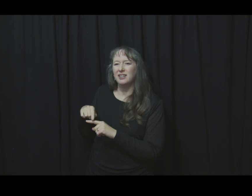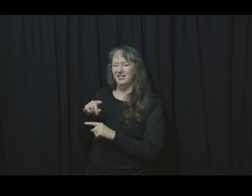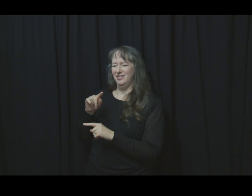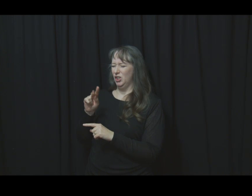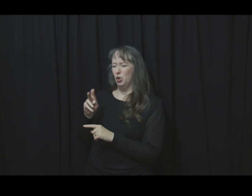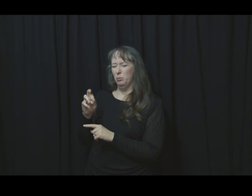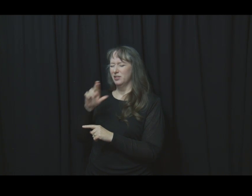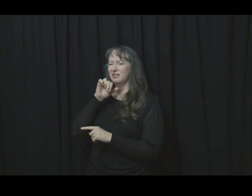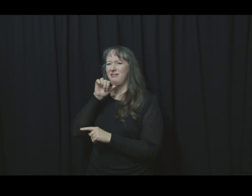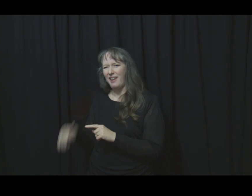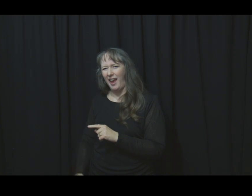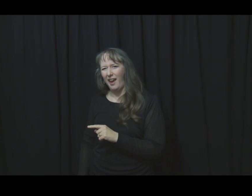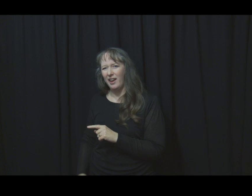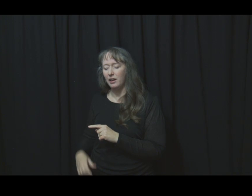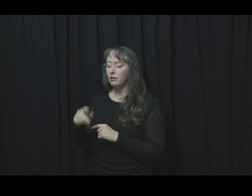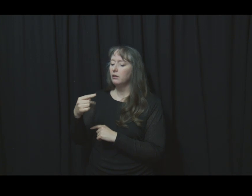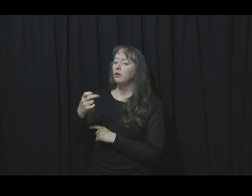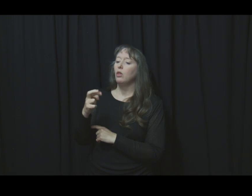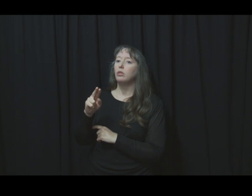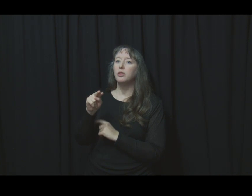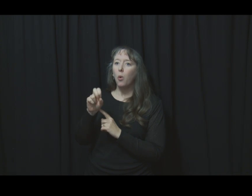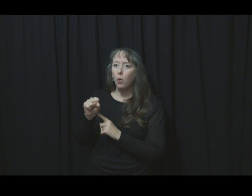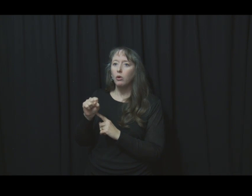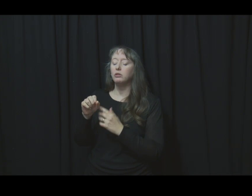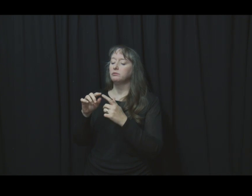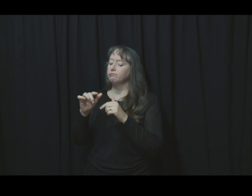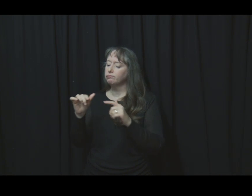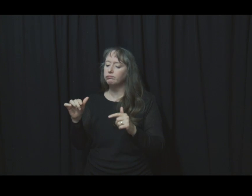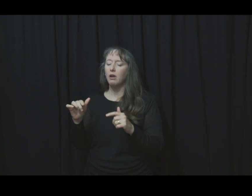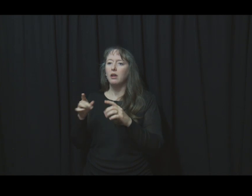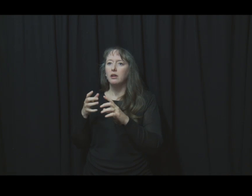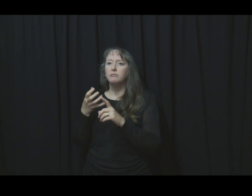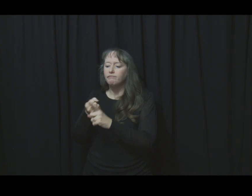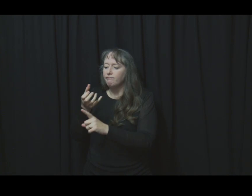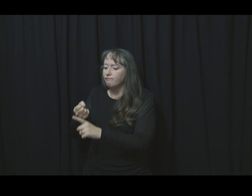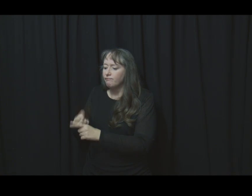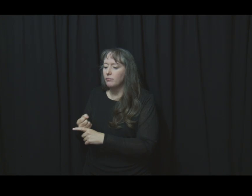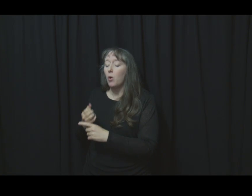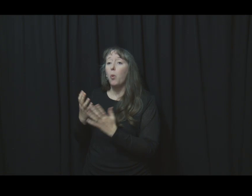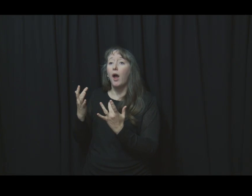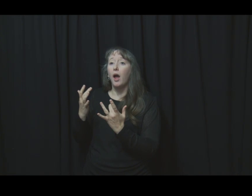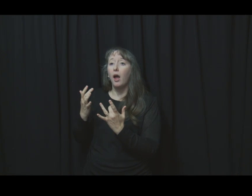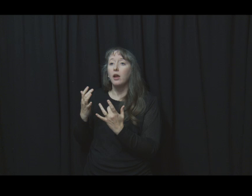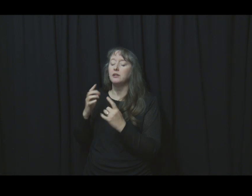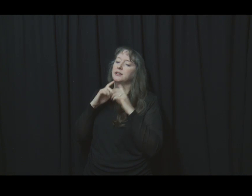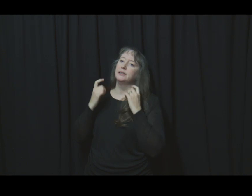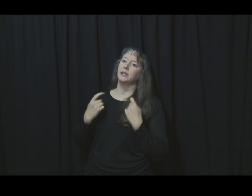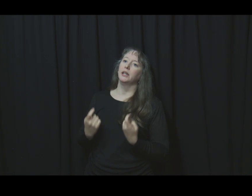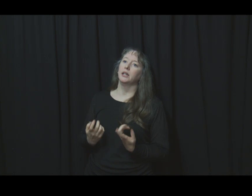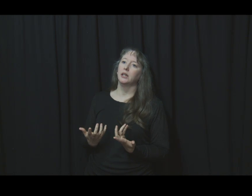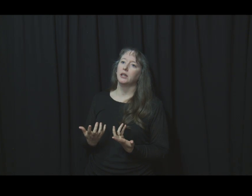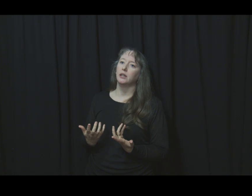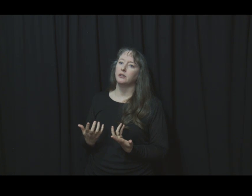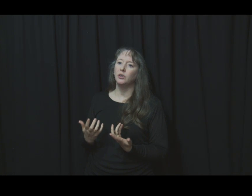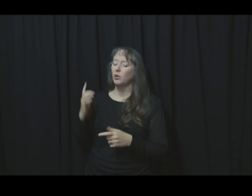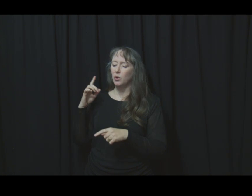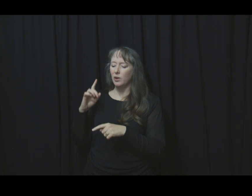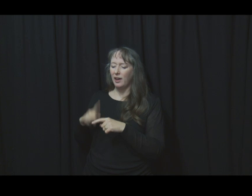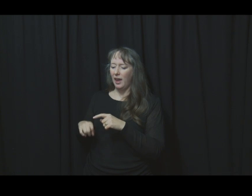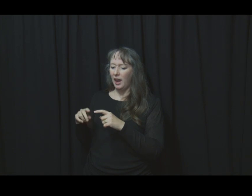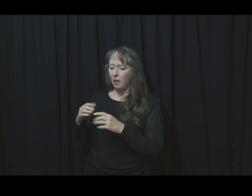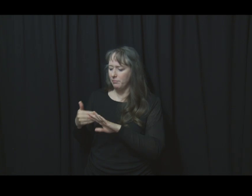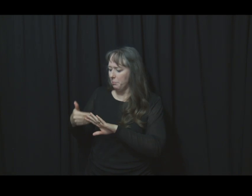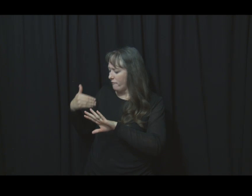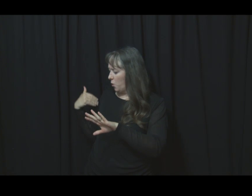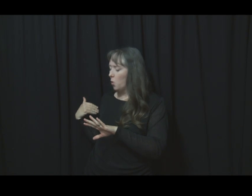thorns came after the curse. So these two things can't be true at the same time. And you know what? There's hundreds of dating methods out there, hundreds